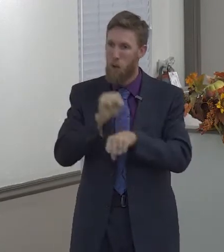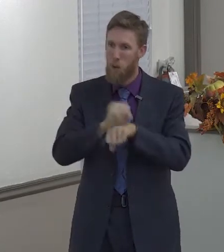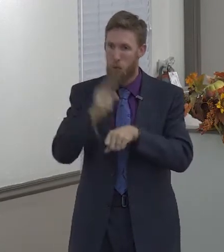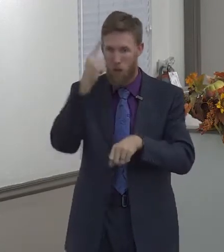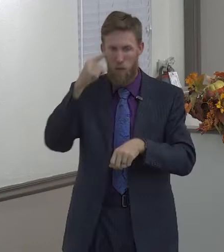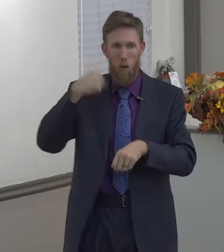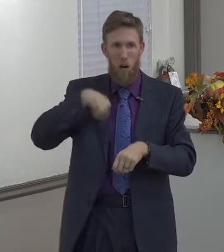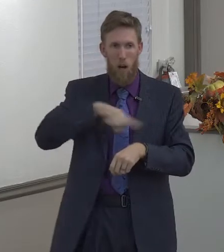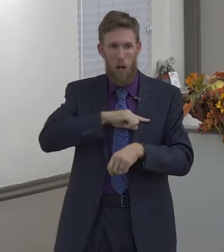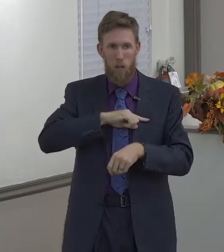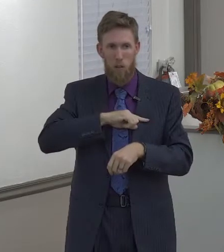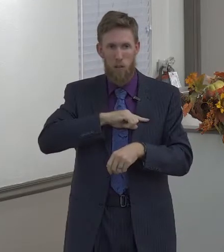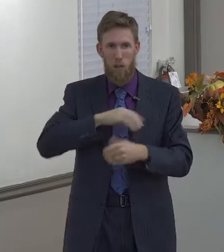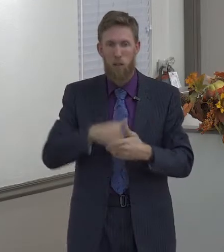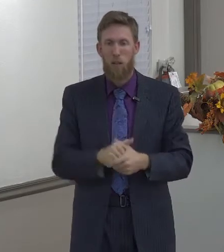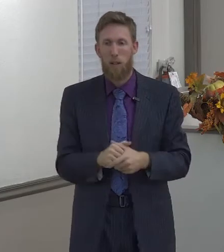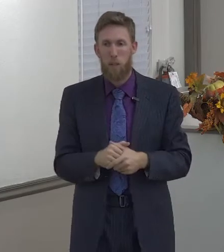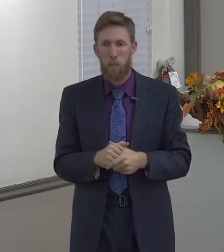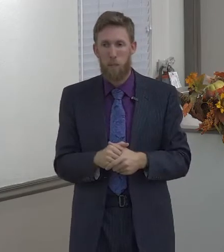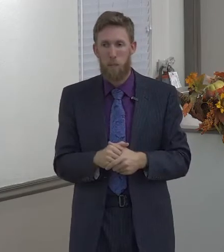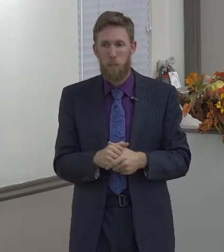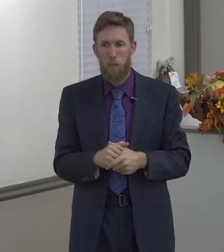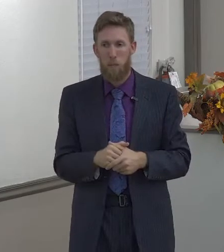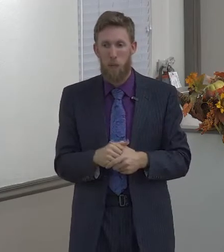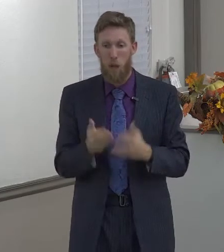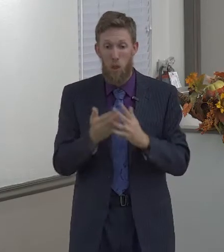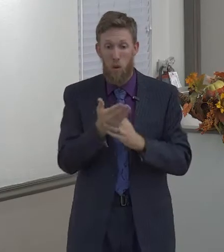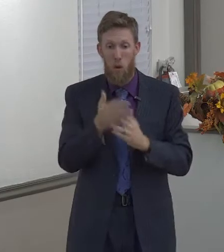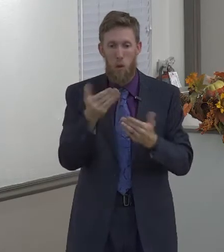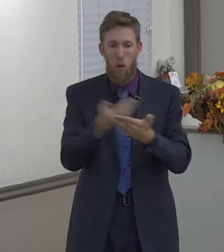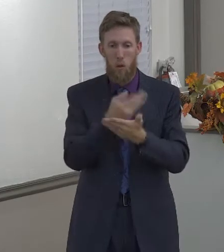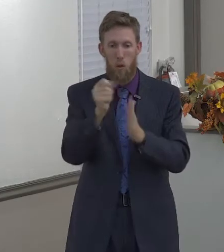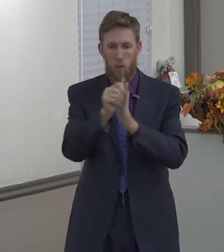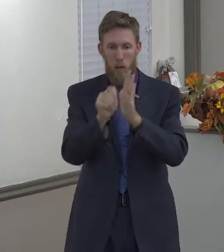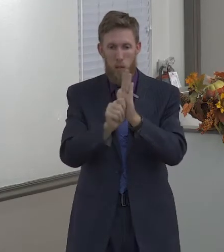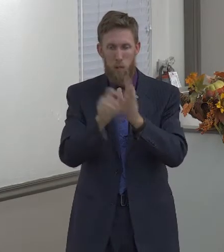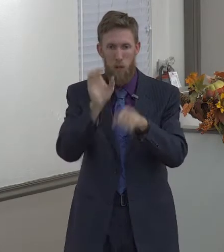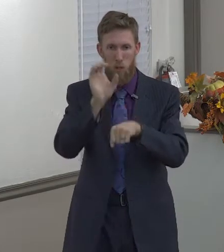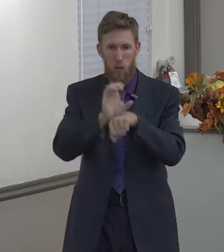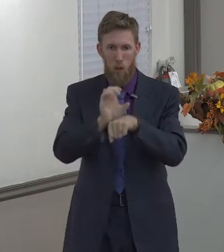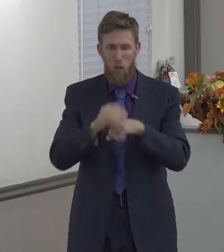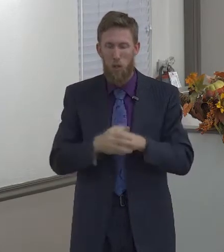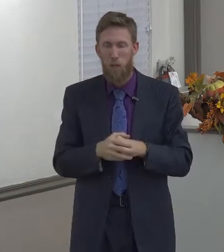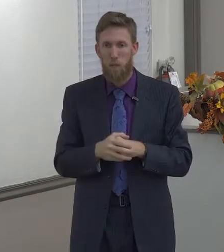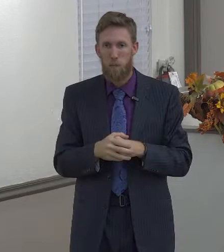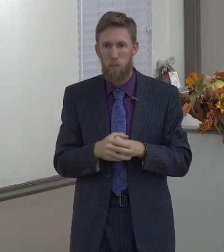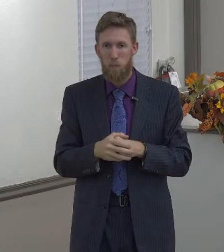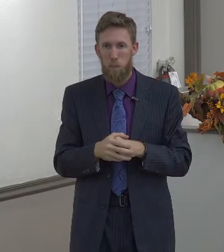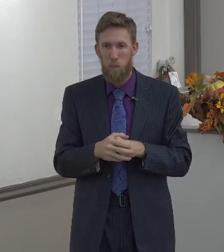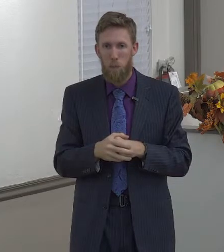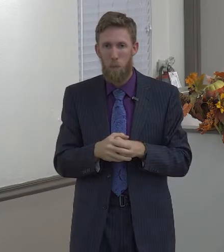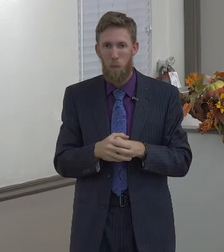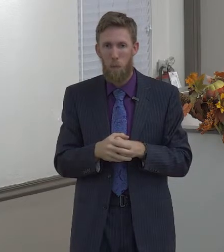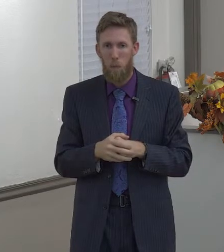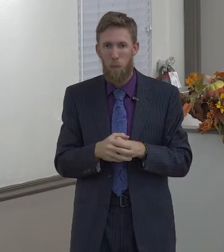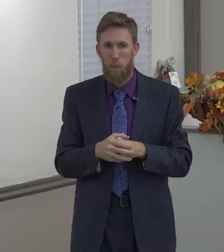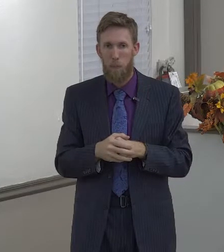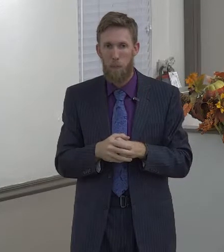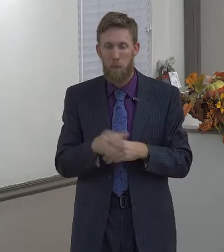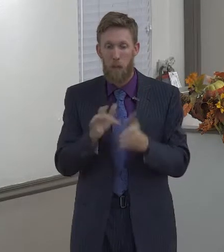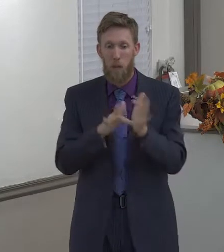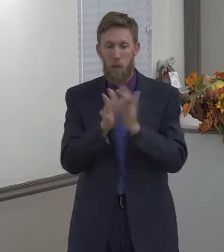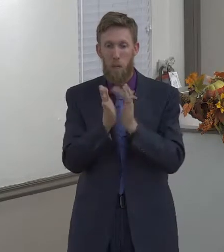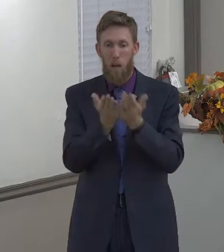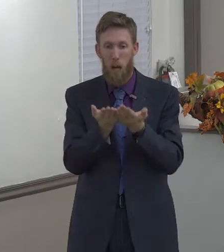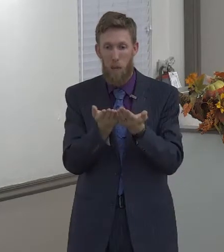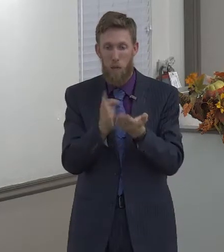church being a body. I put a few different verses on the screen. Romans 12, 4 and 5.